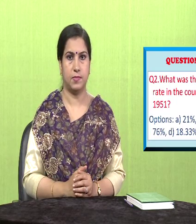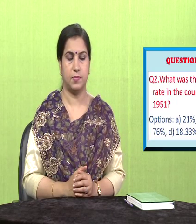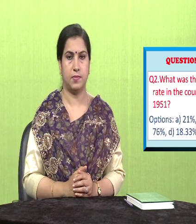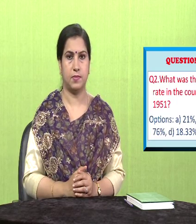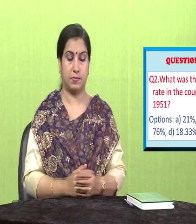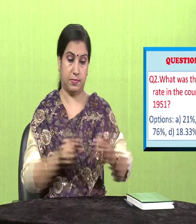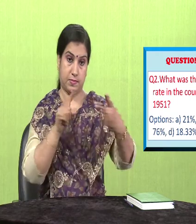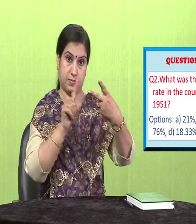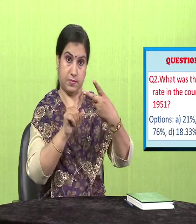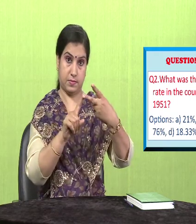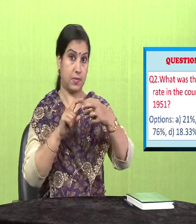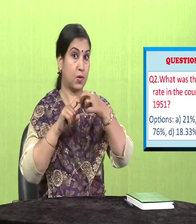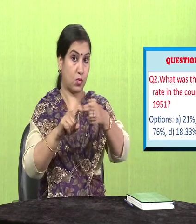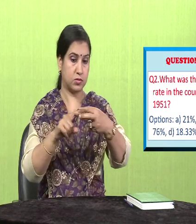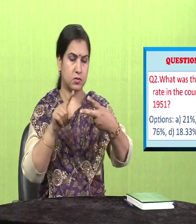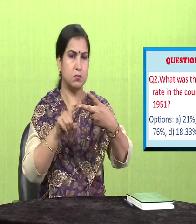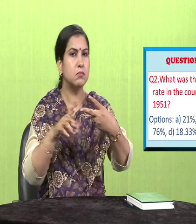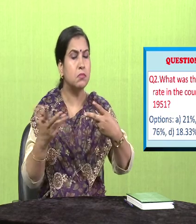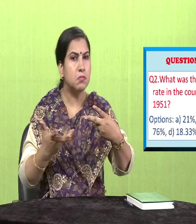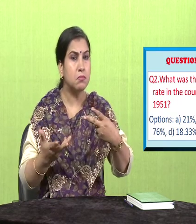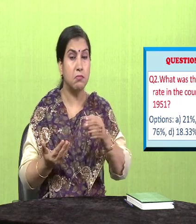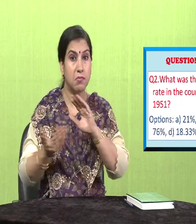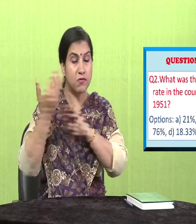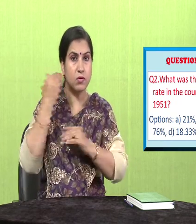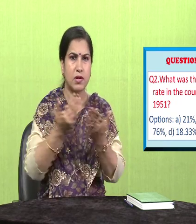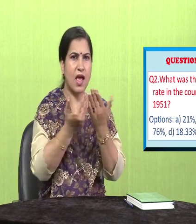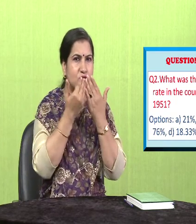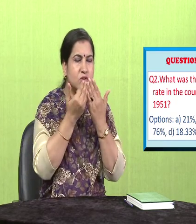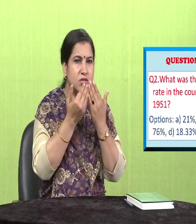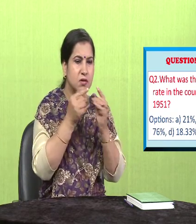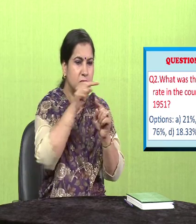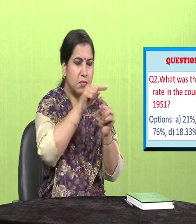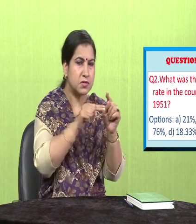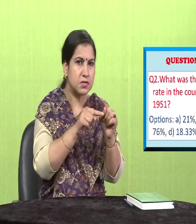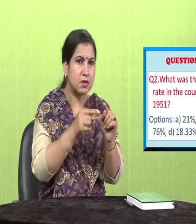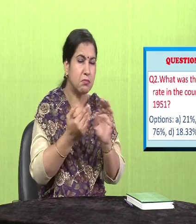Question 2. What was the literacy rate in the country in 1951?